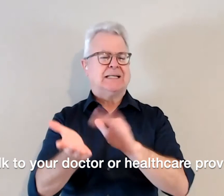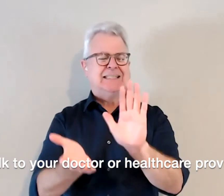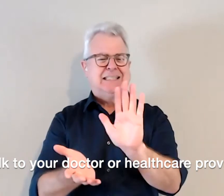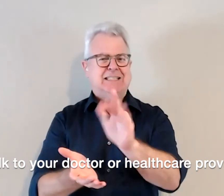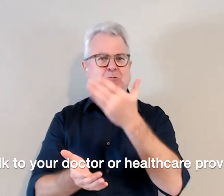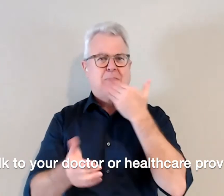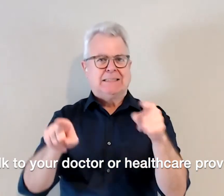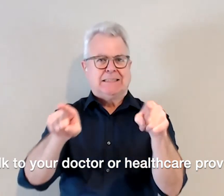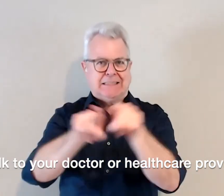Pfizer.